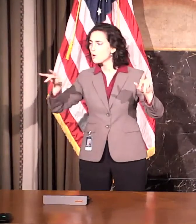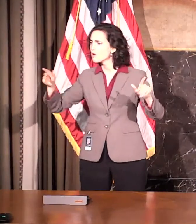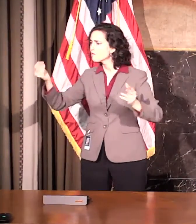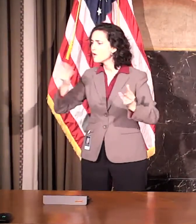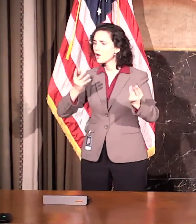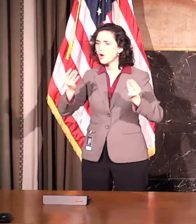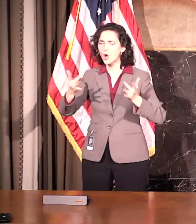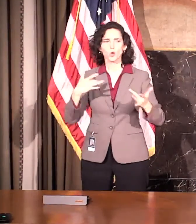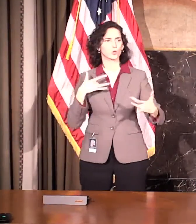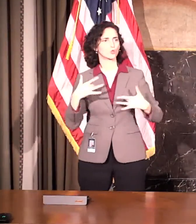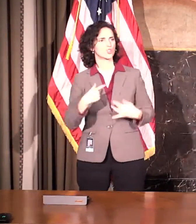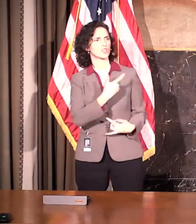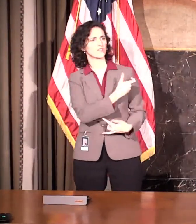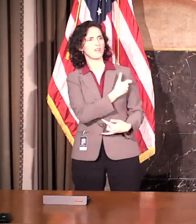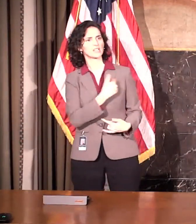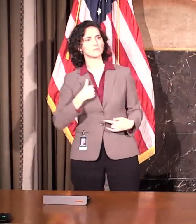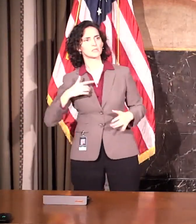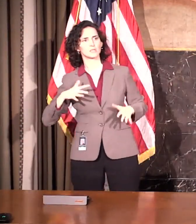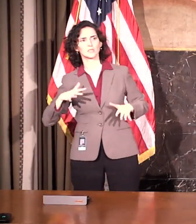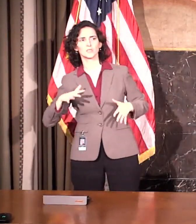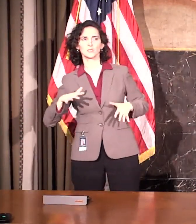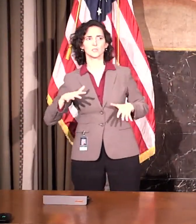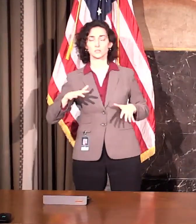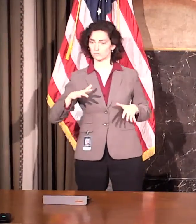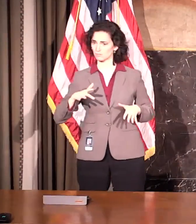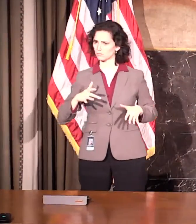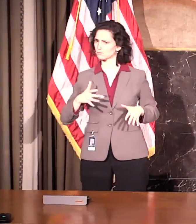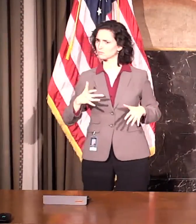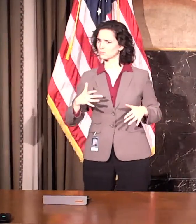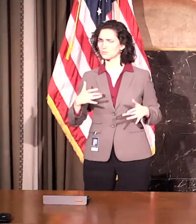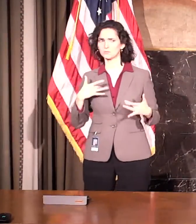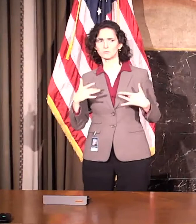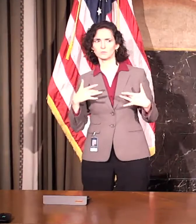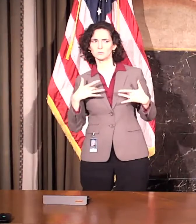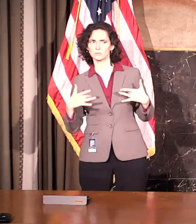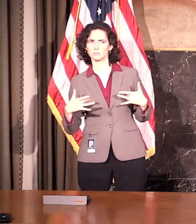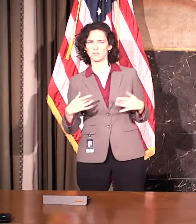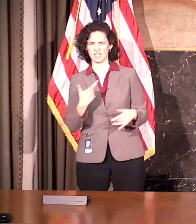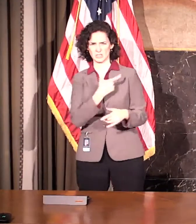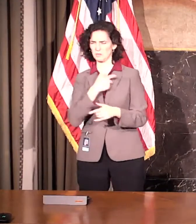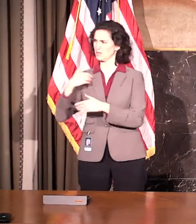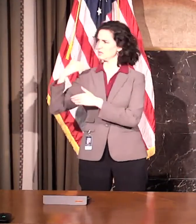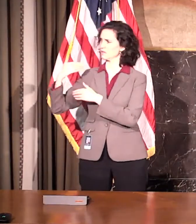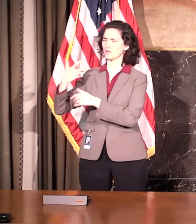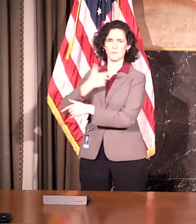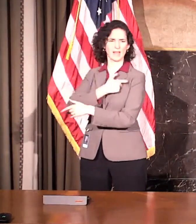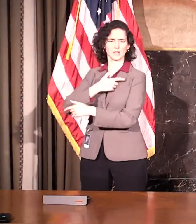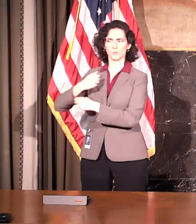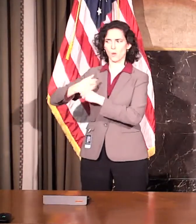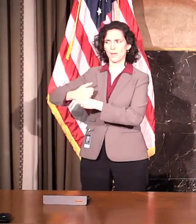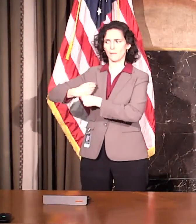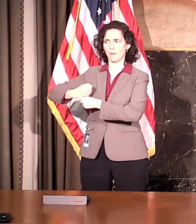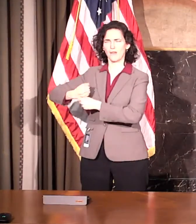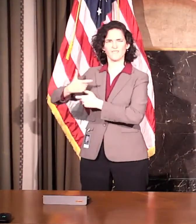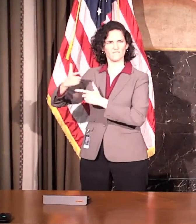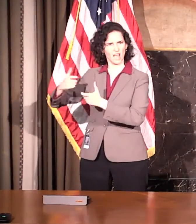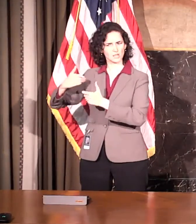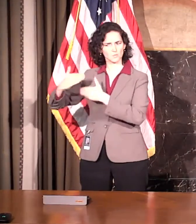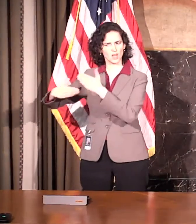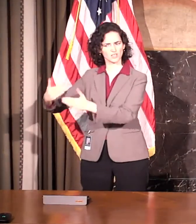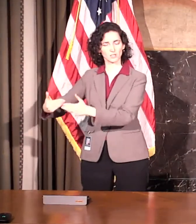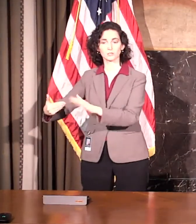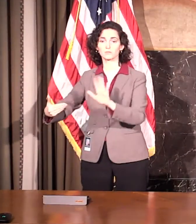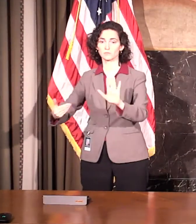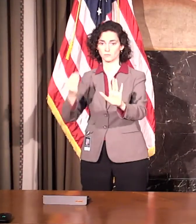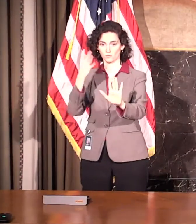getting the vaccine. They're concerned about the speed of the vaccine. But I stand here to tell you, as